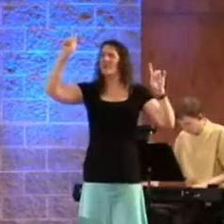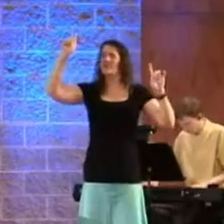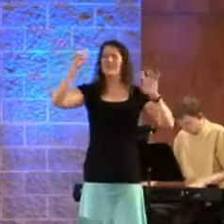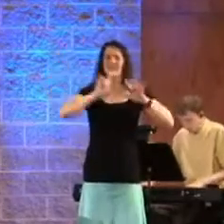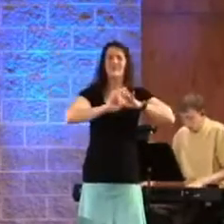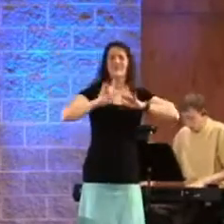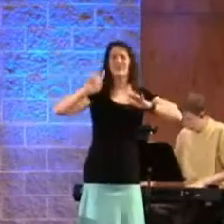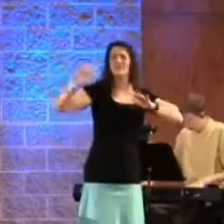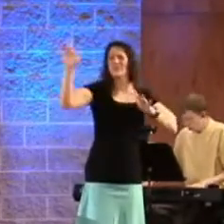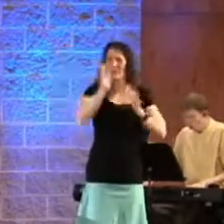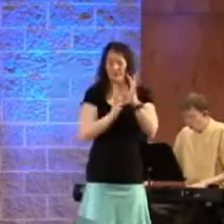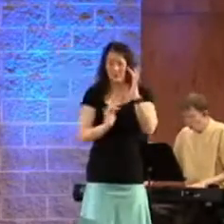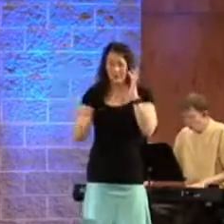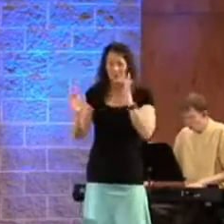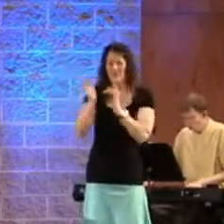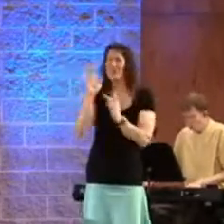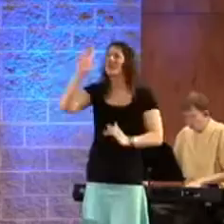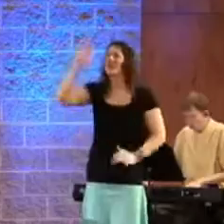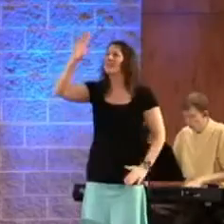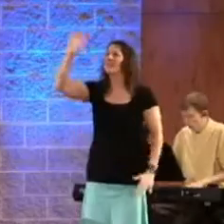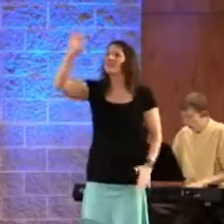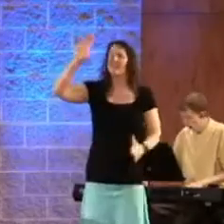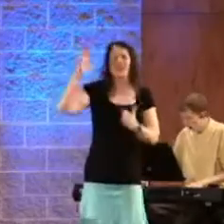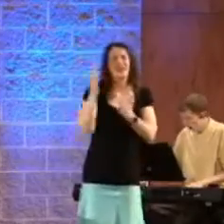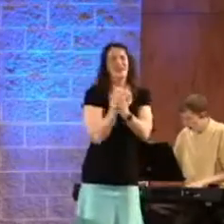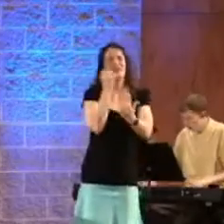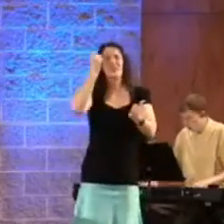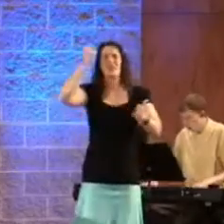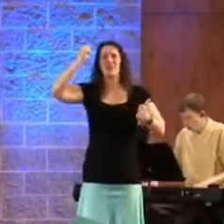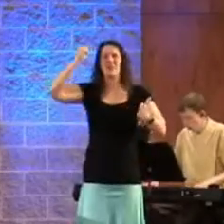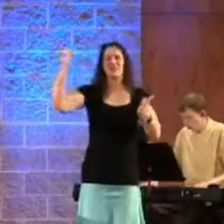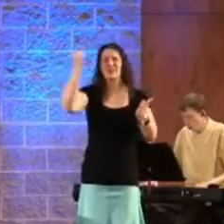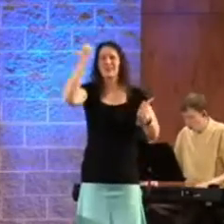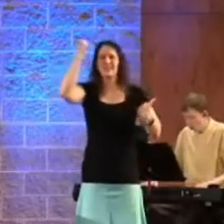Jesus, yours is the victory.